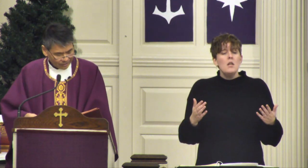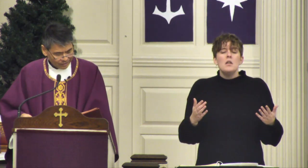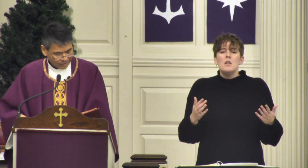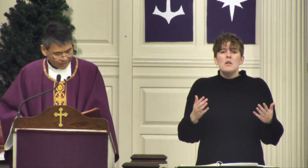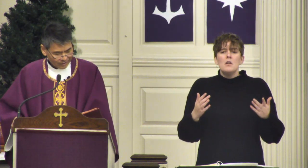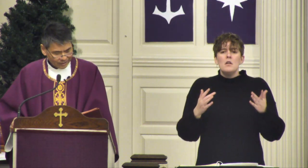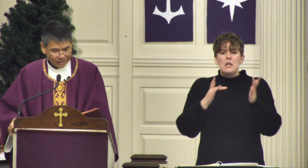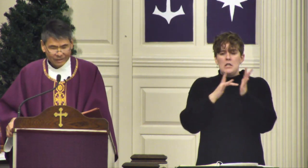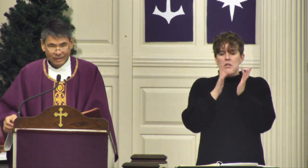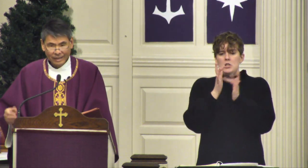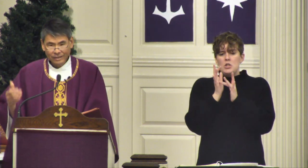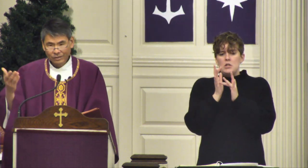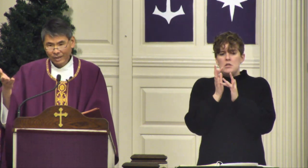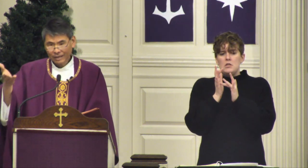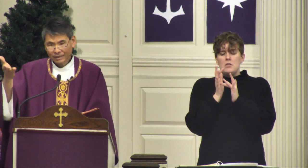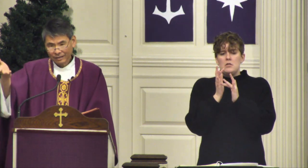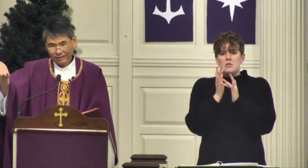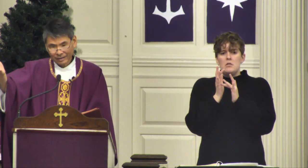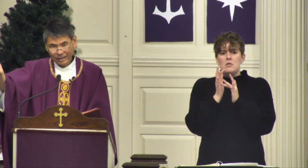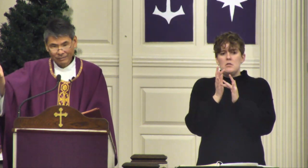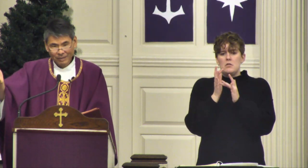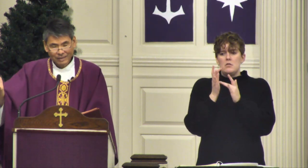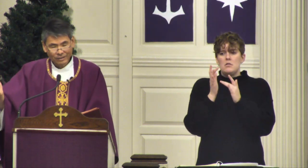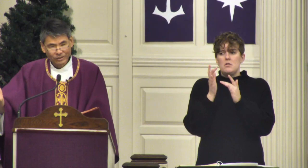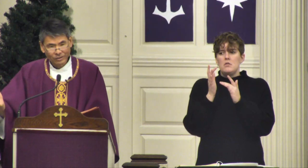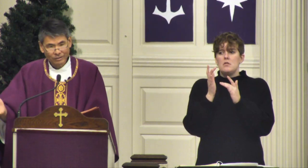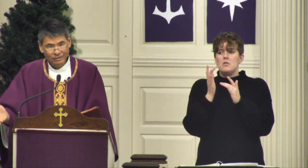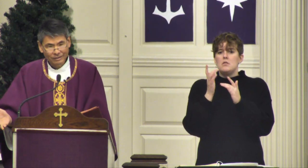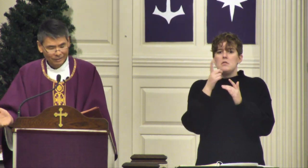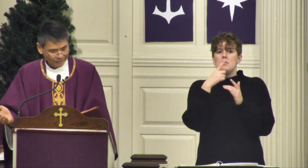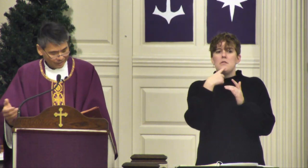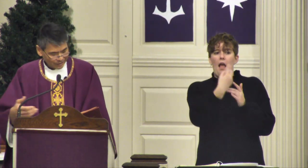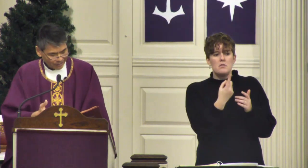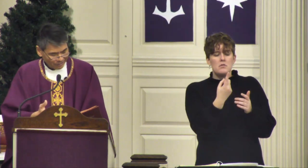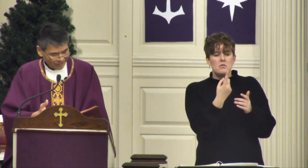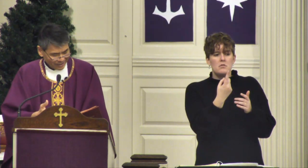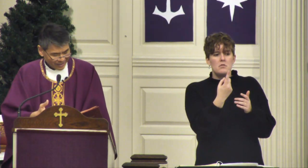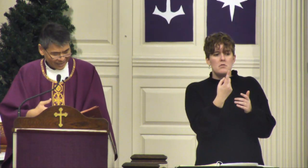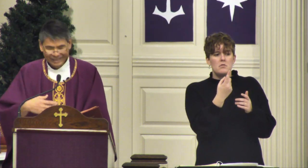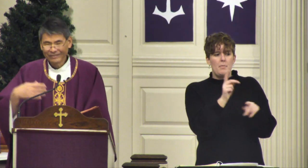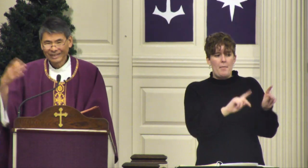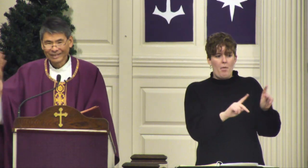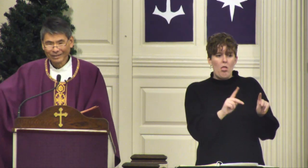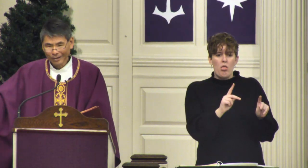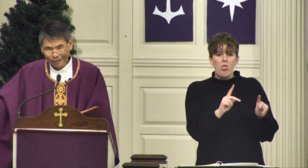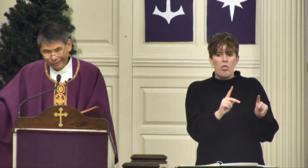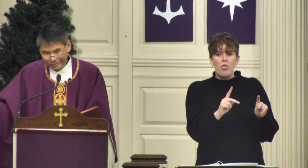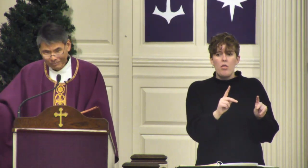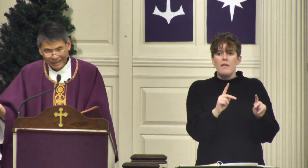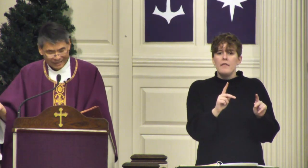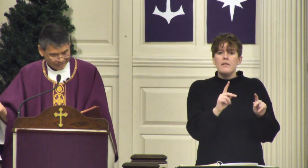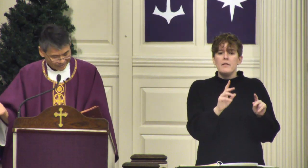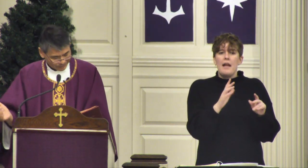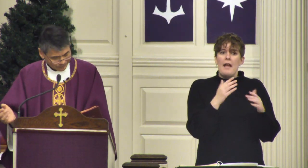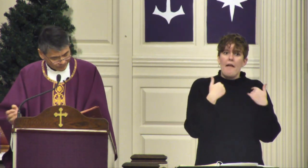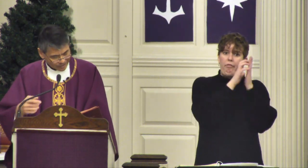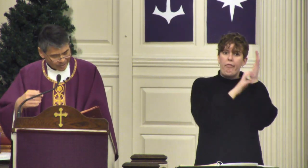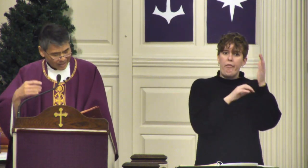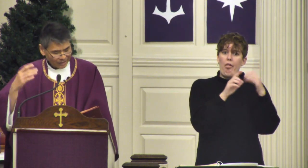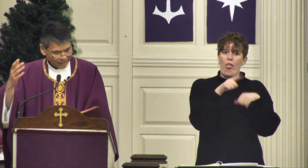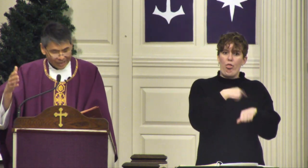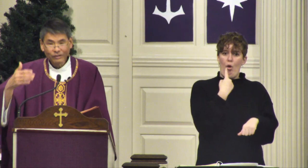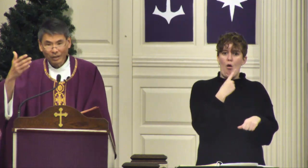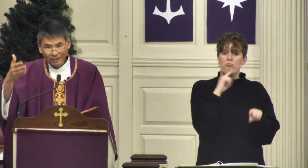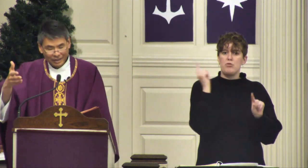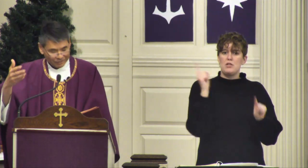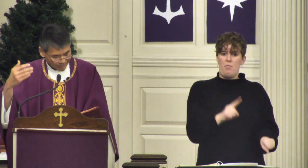Jesus instructs his messengers to go and give this long reply. And